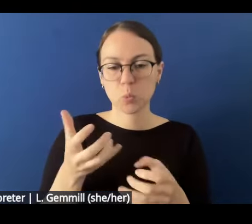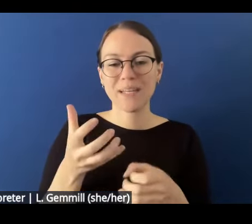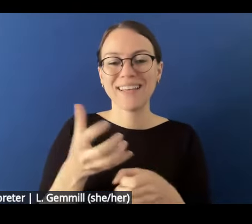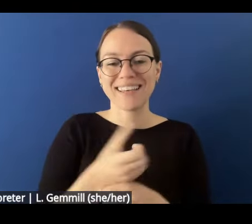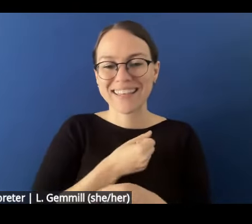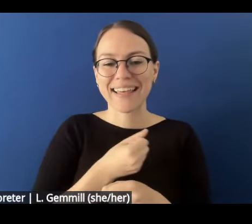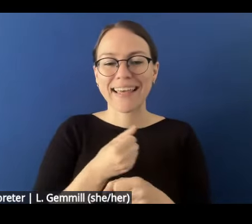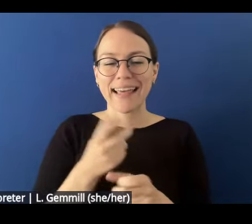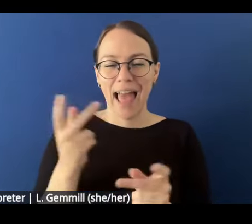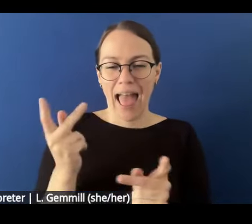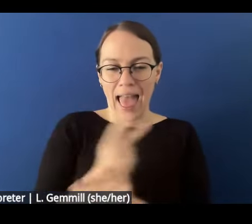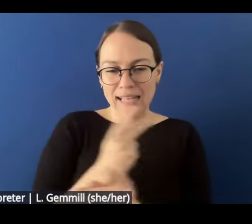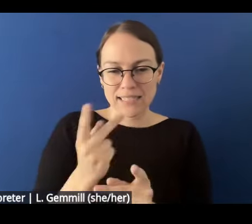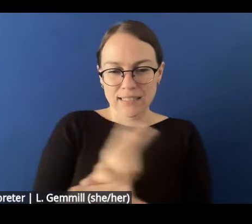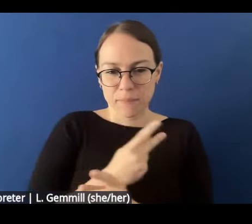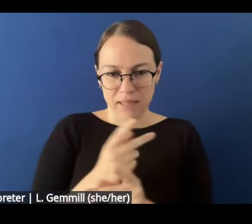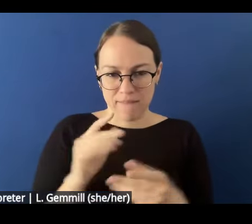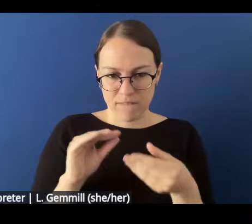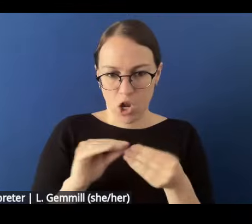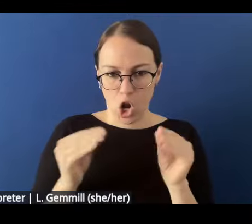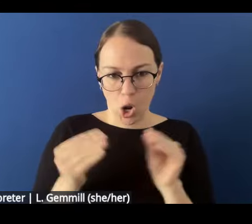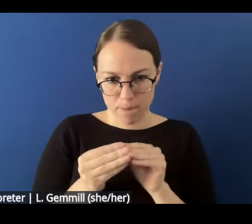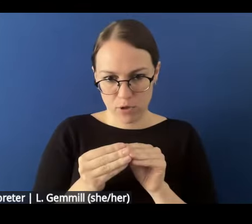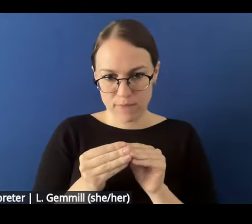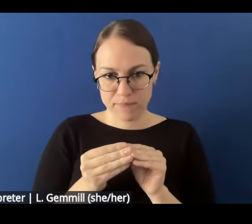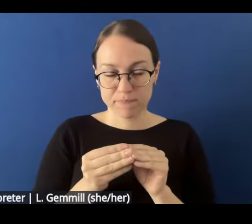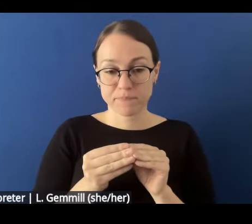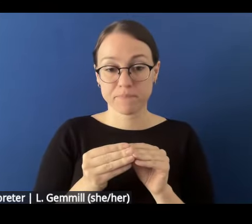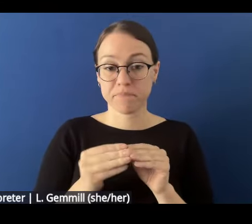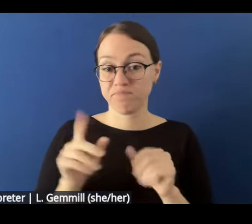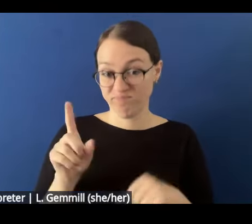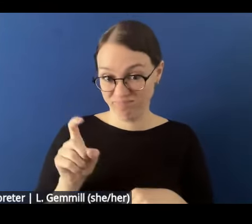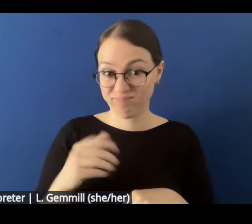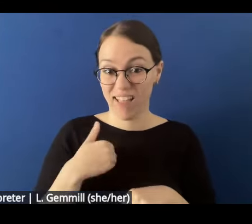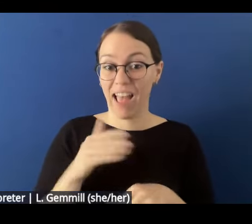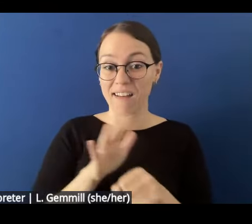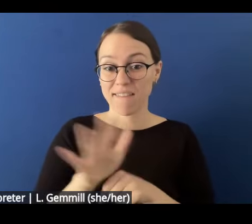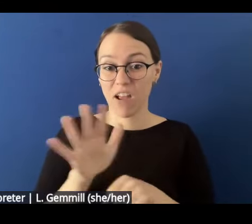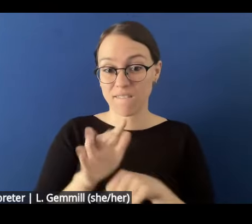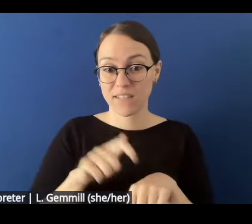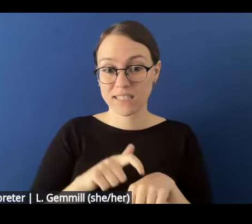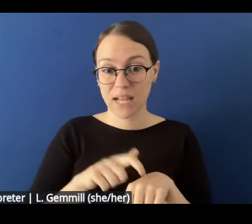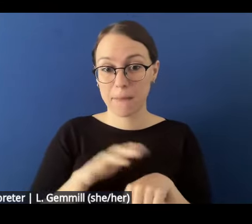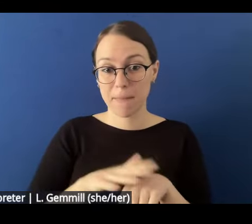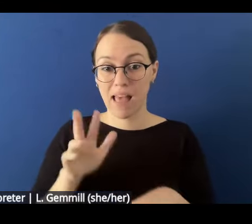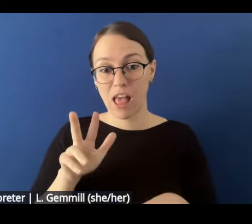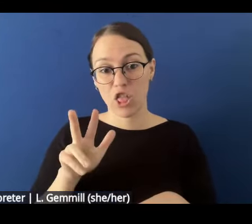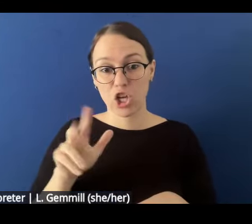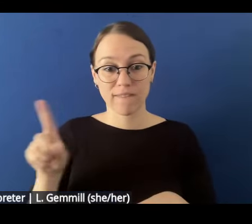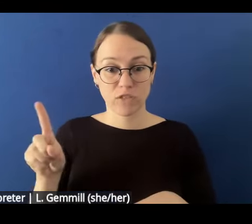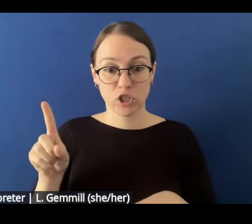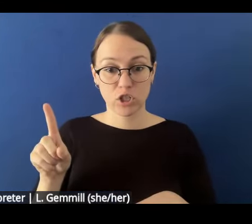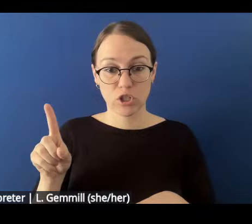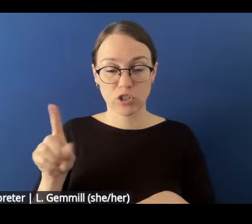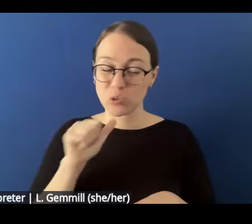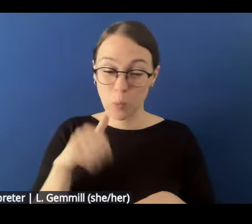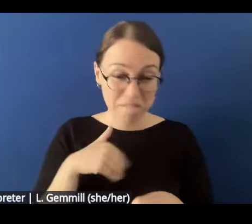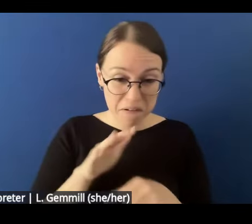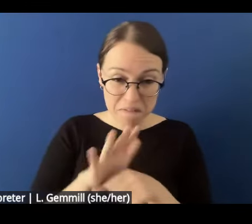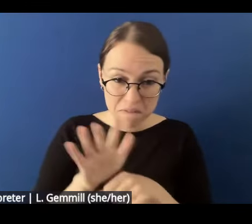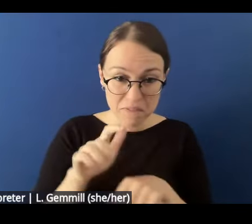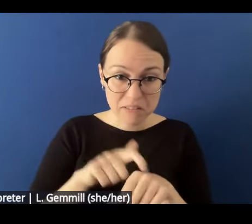And if there's room on the 31st, if you've got it by then, if If you don't have it by then, put it on August, but I would say if you got it on